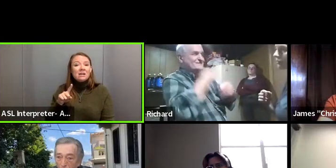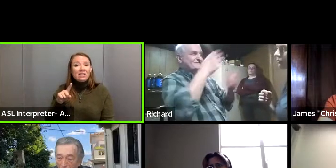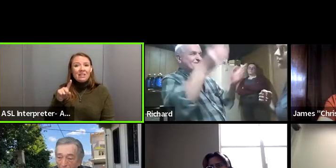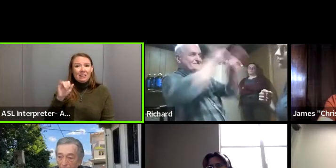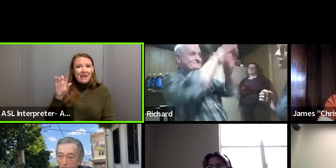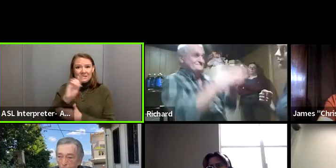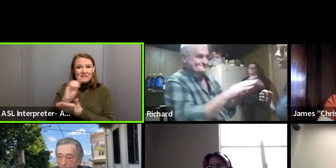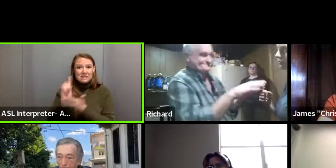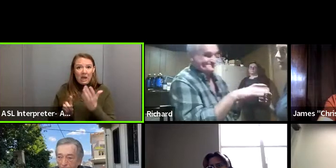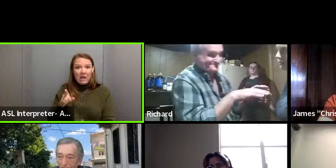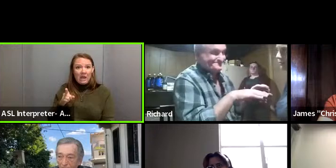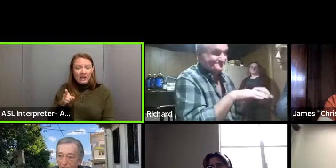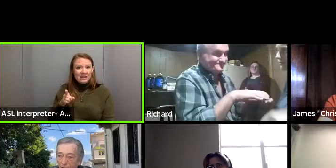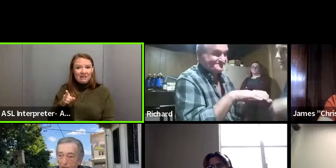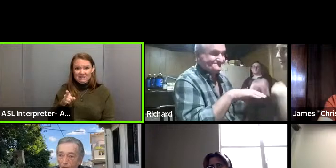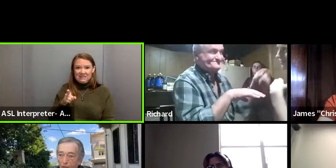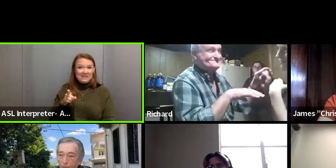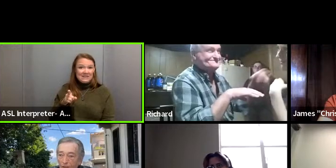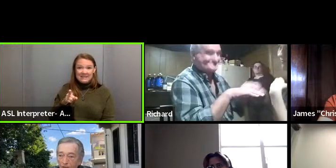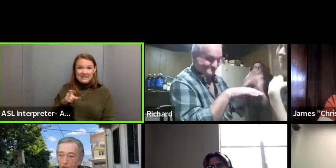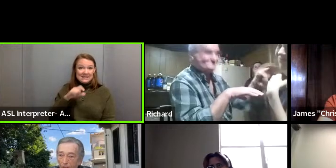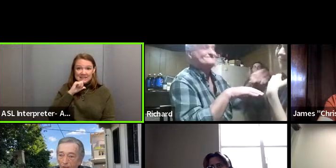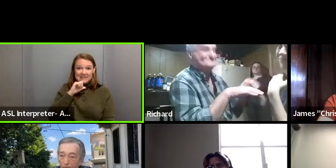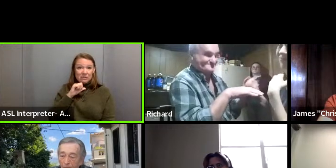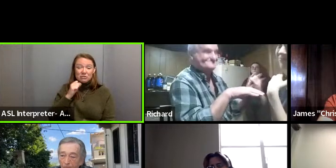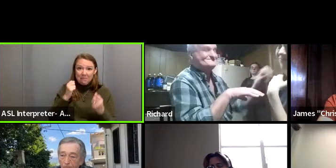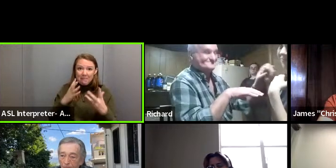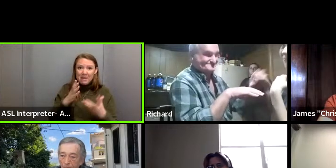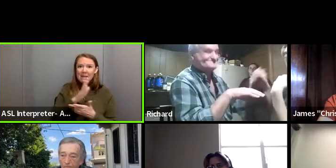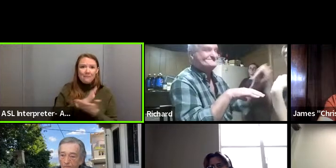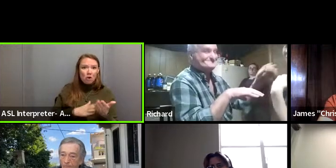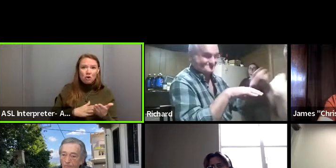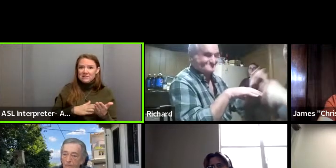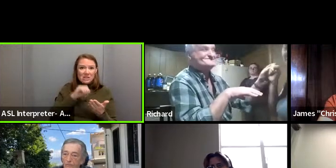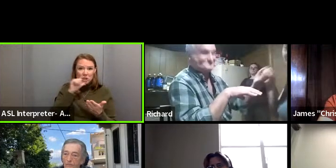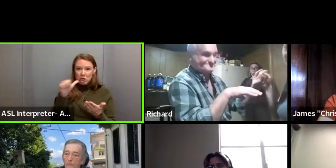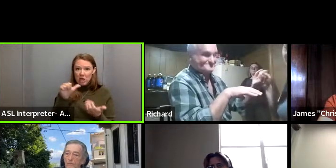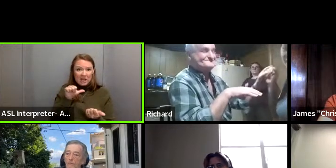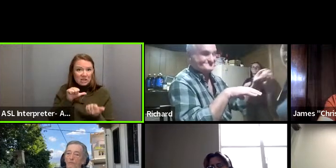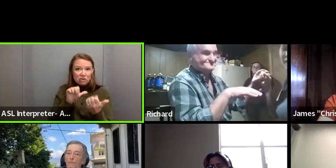that's not being addressed. It's very frustrating.